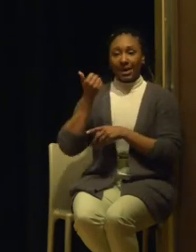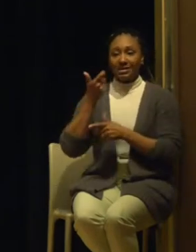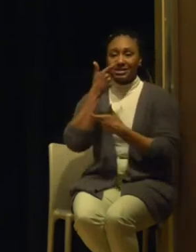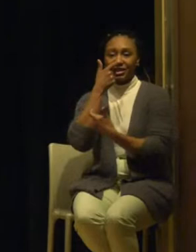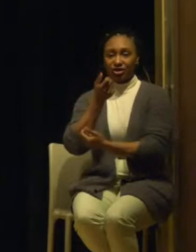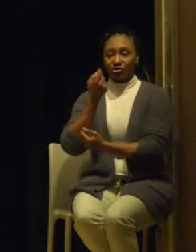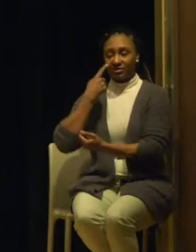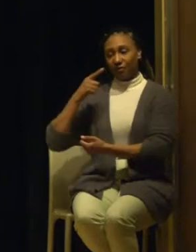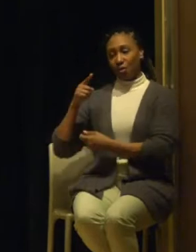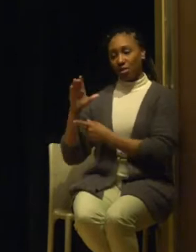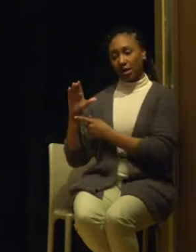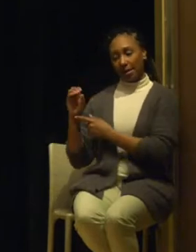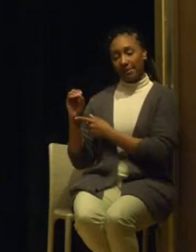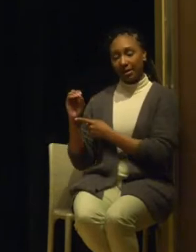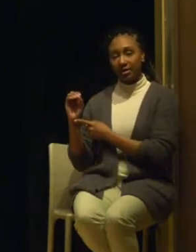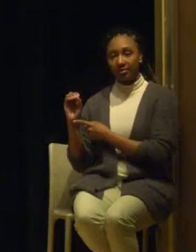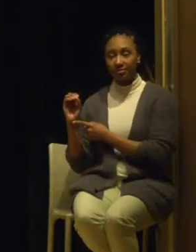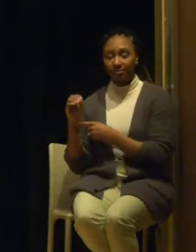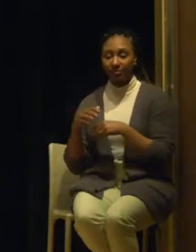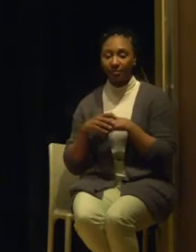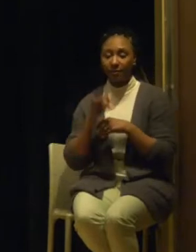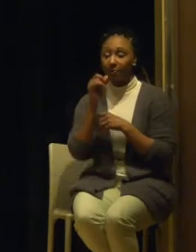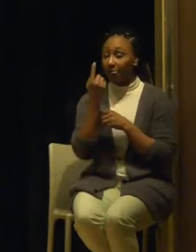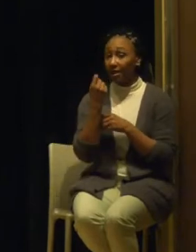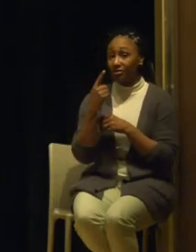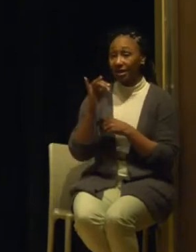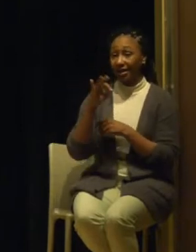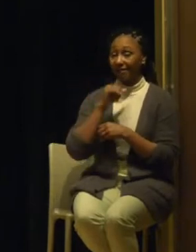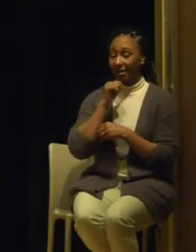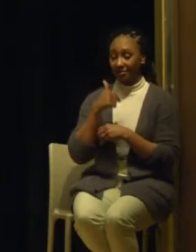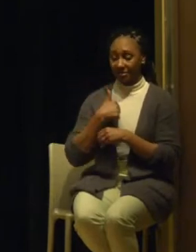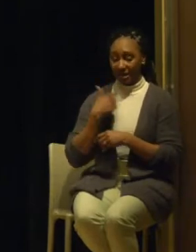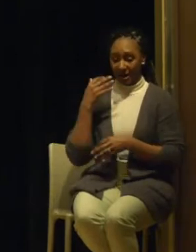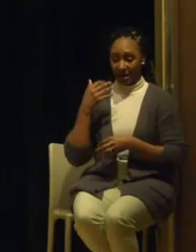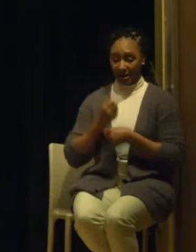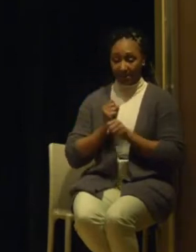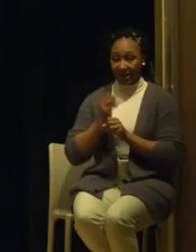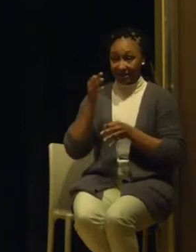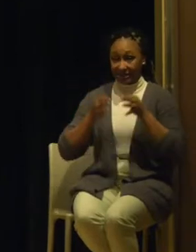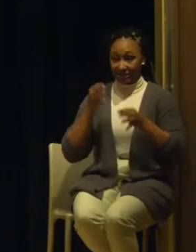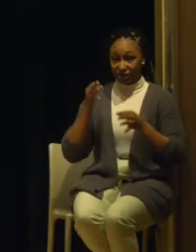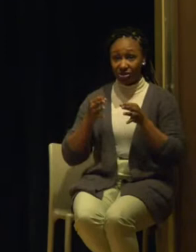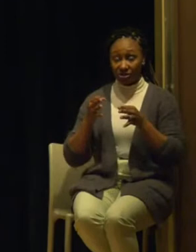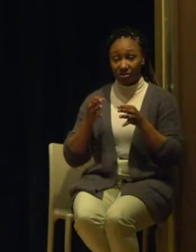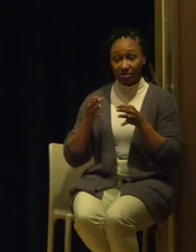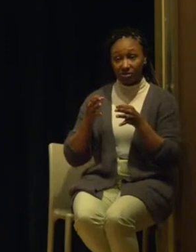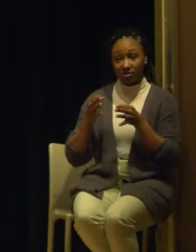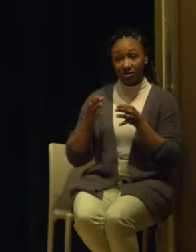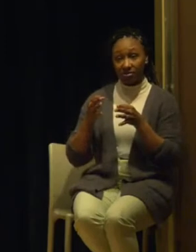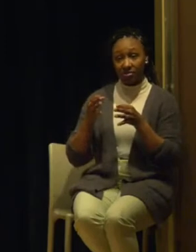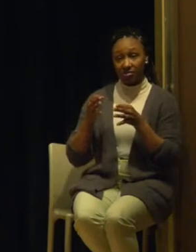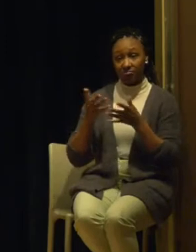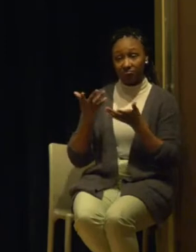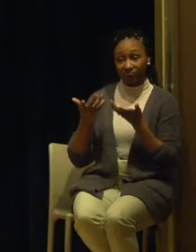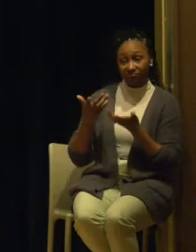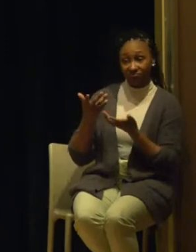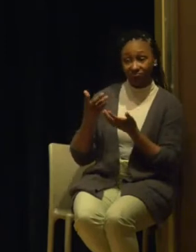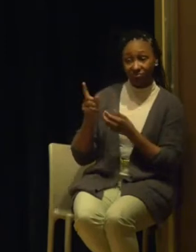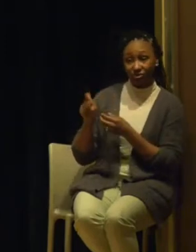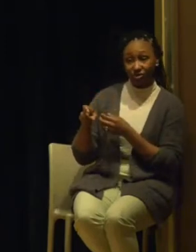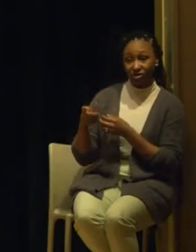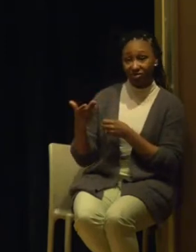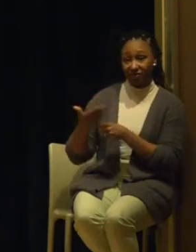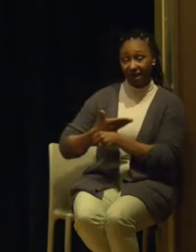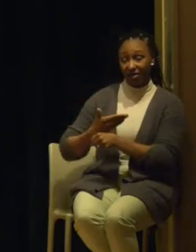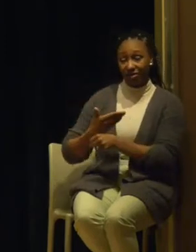the company. And if I wasn't making decisions based on that, mm-hmm. you know, Viacom should fire me. Yeah.